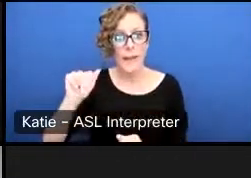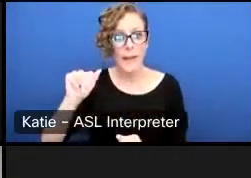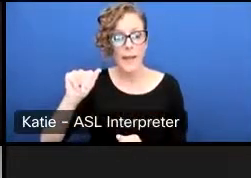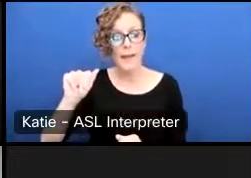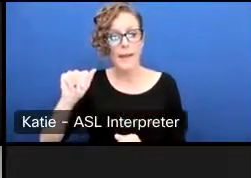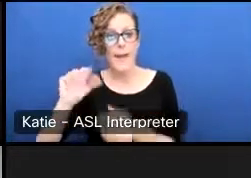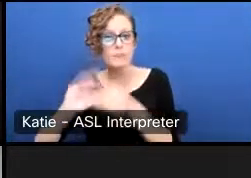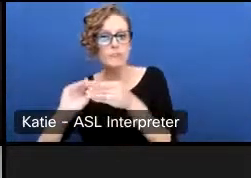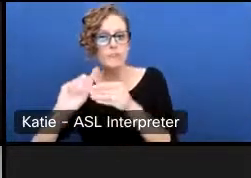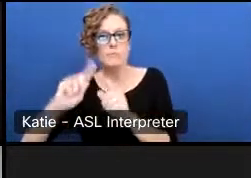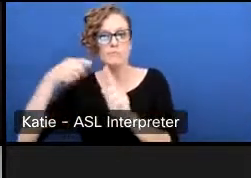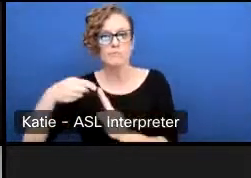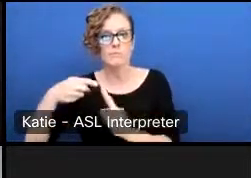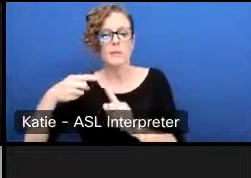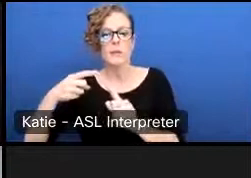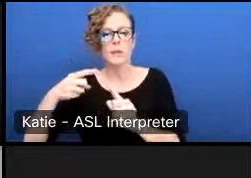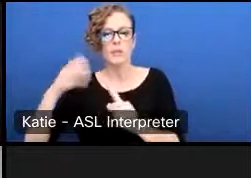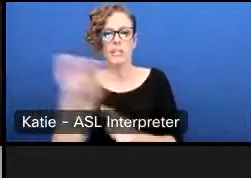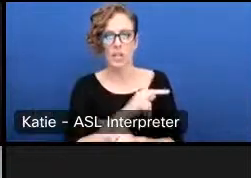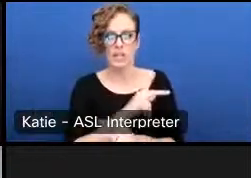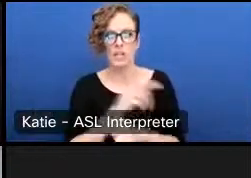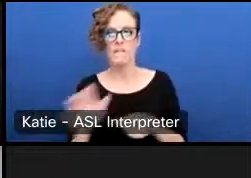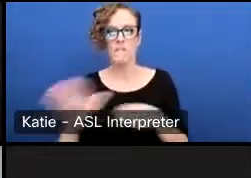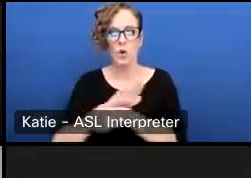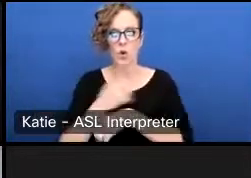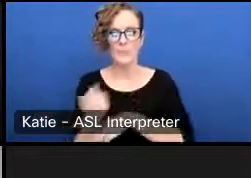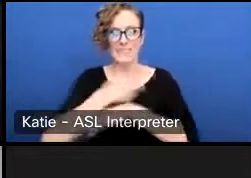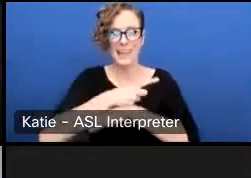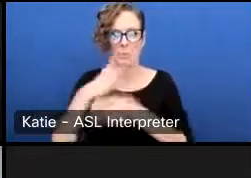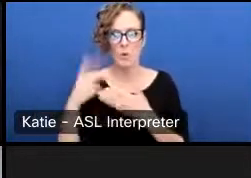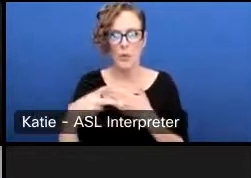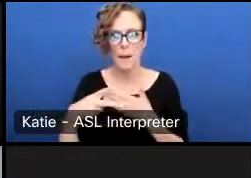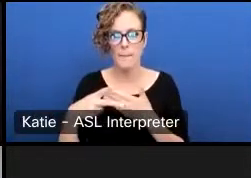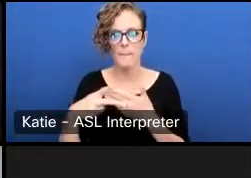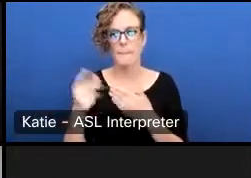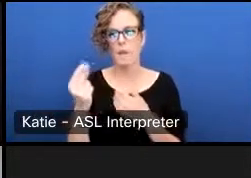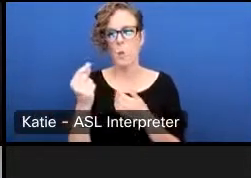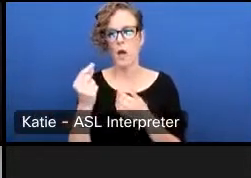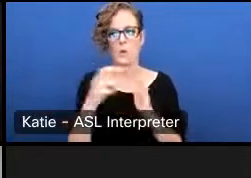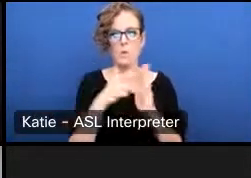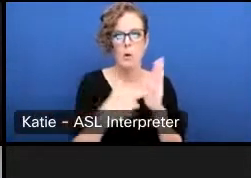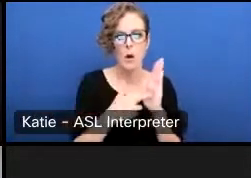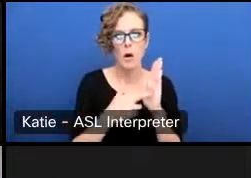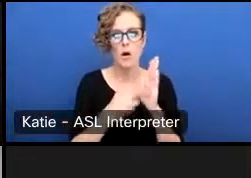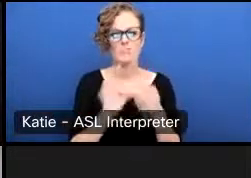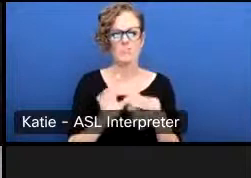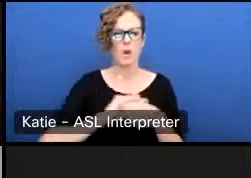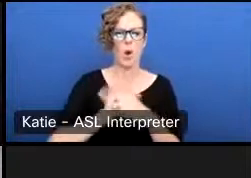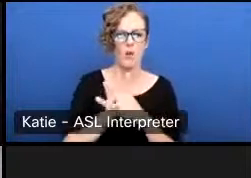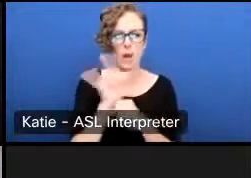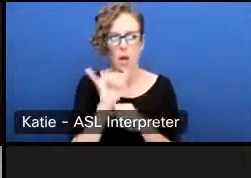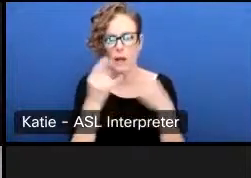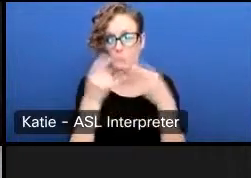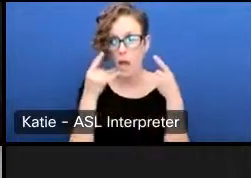to, returning to full day program and what some of the protocols might be for COVID.